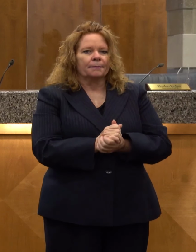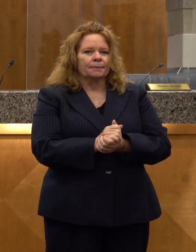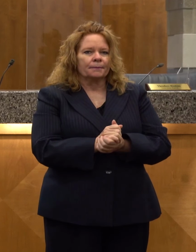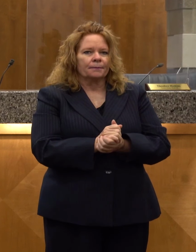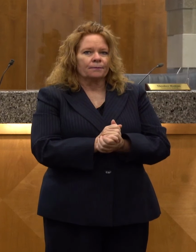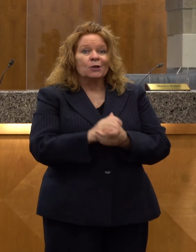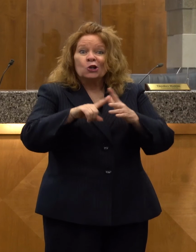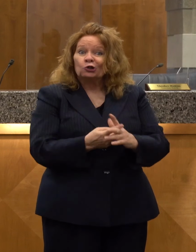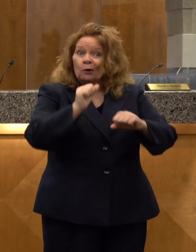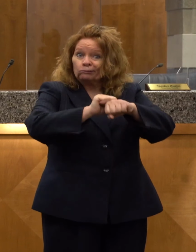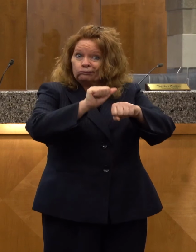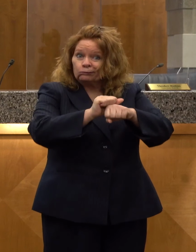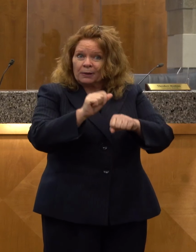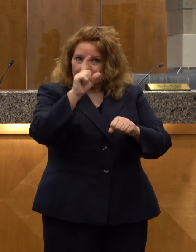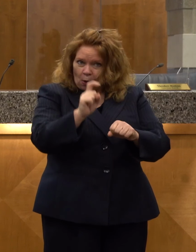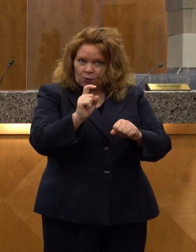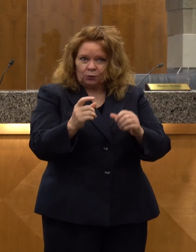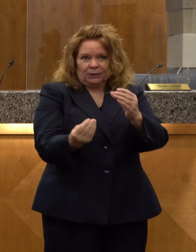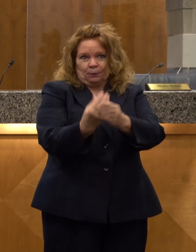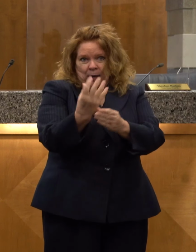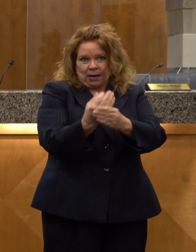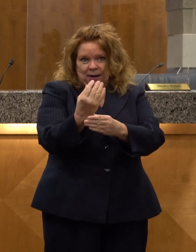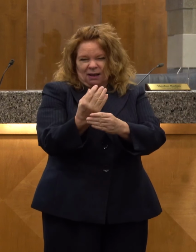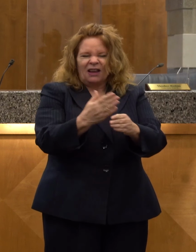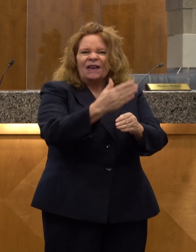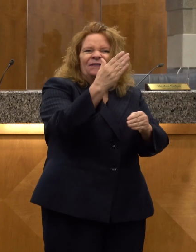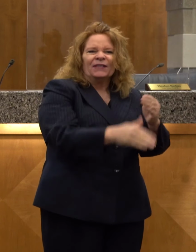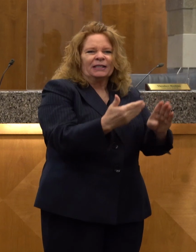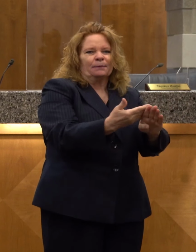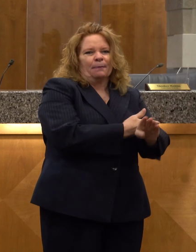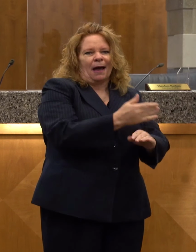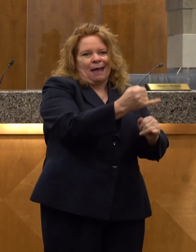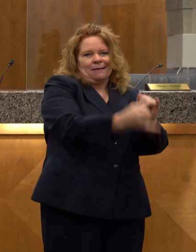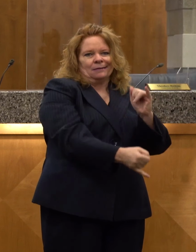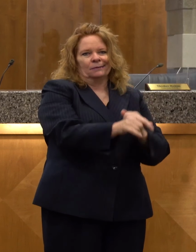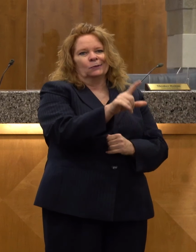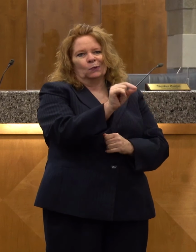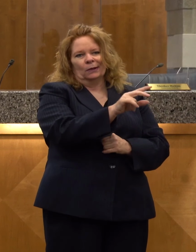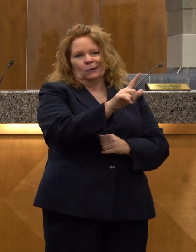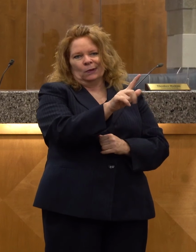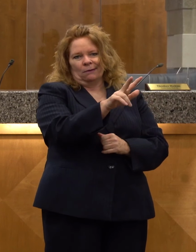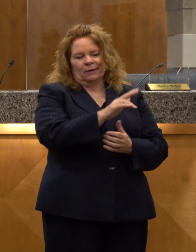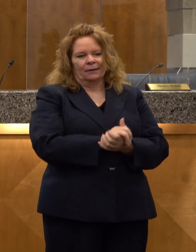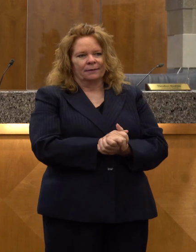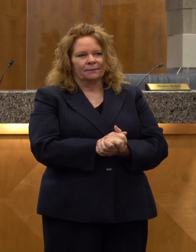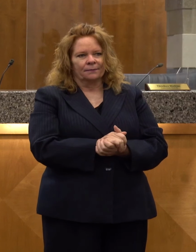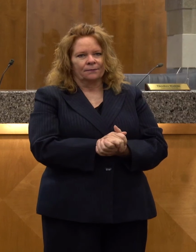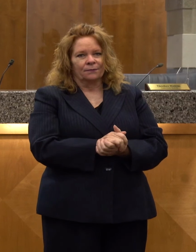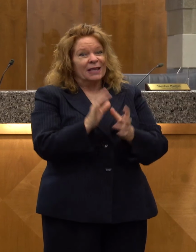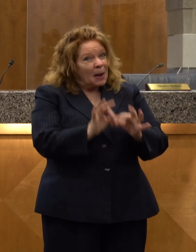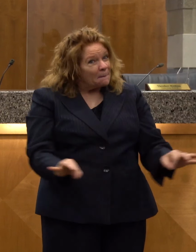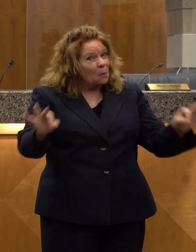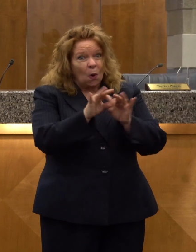Construction is expected to begin in the spring and be completed by 2023. This is a critical roadway